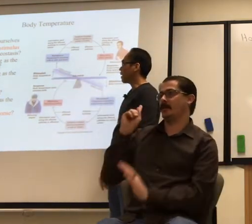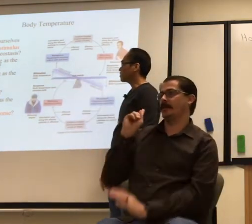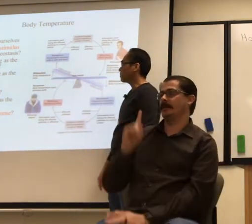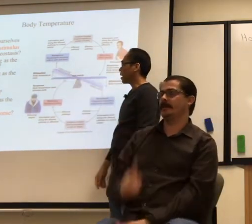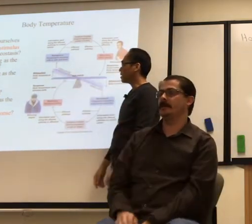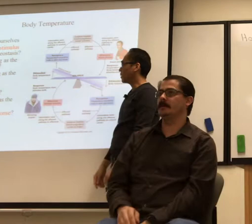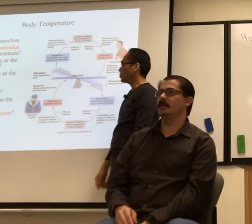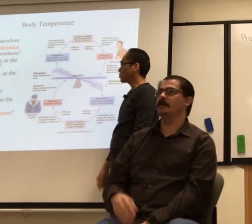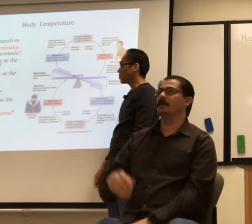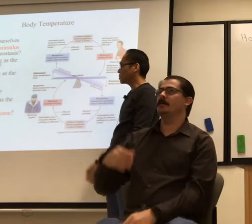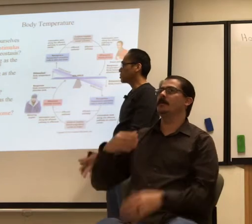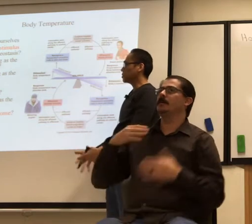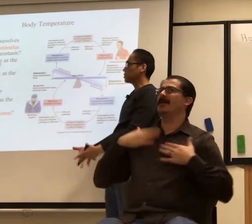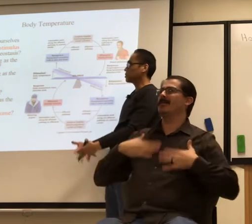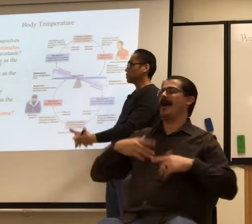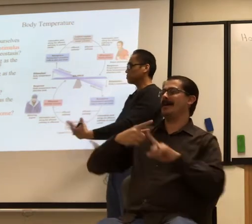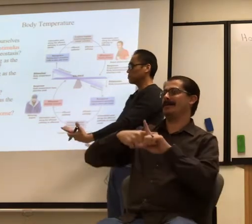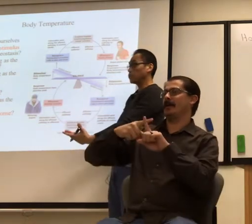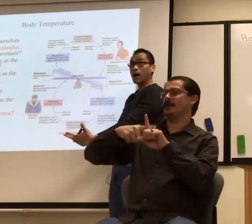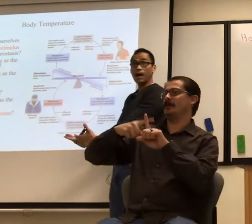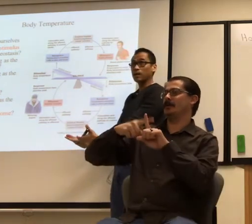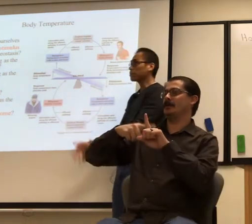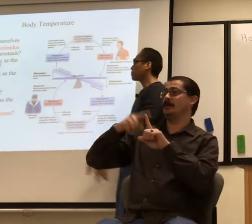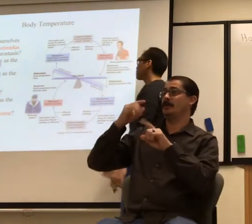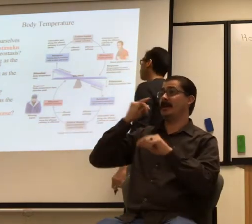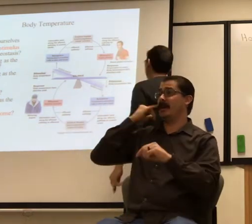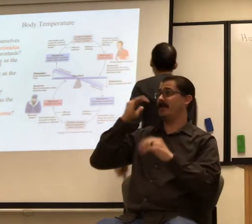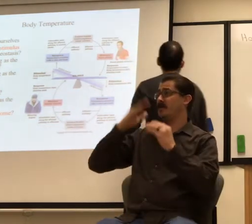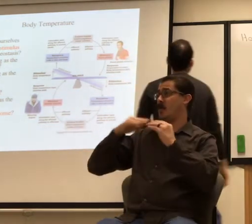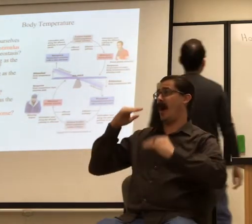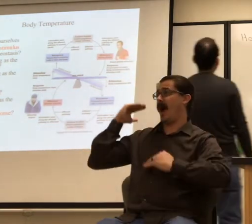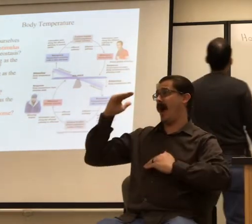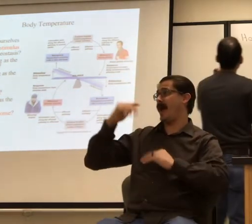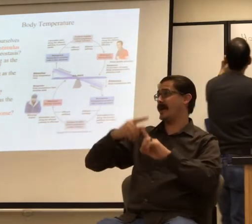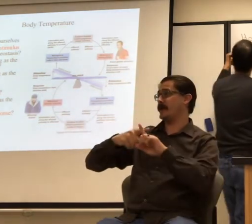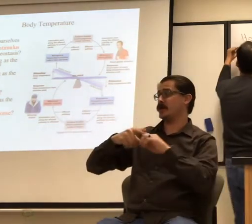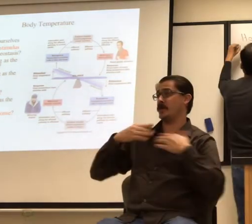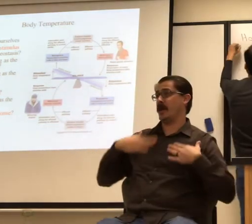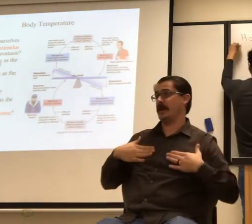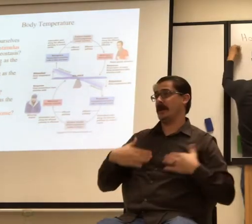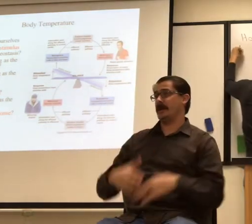the imbalance of body temperature is too high.